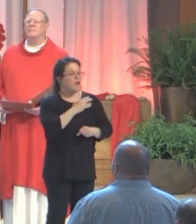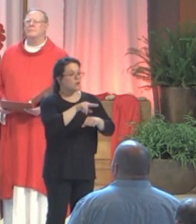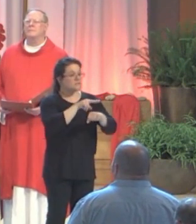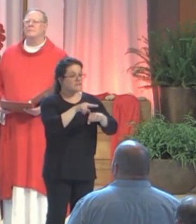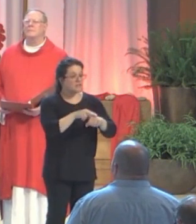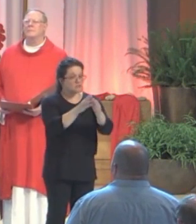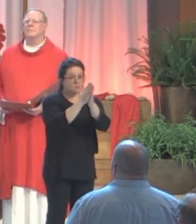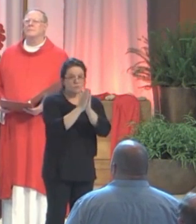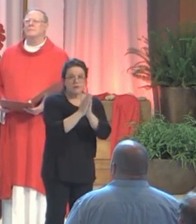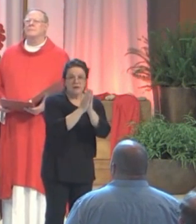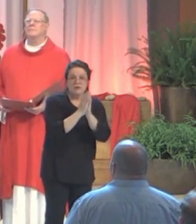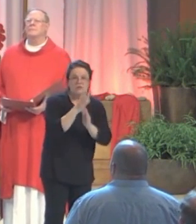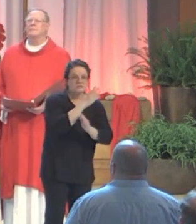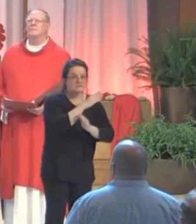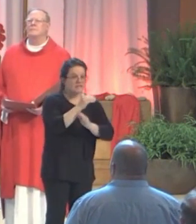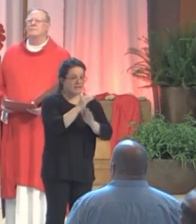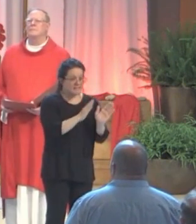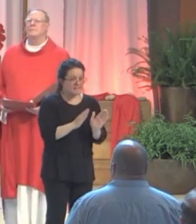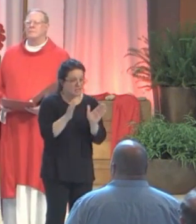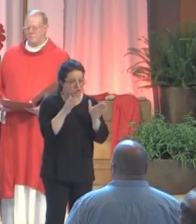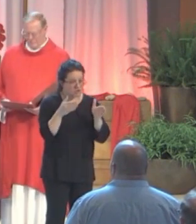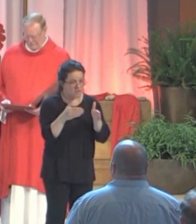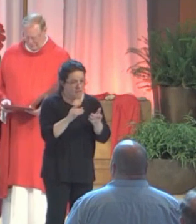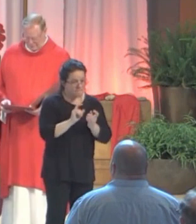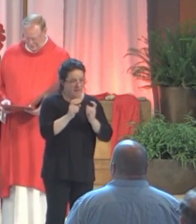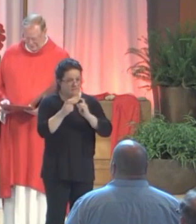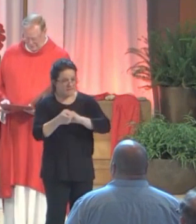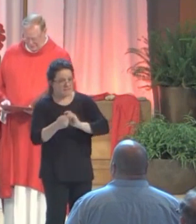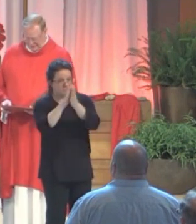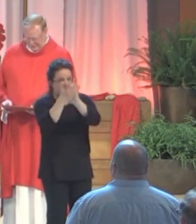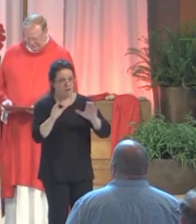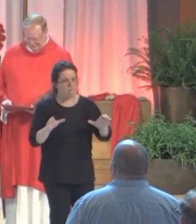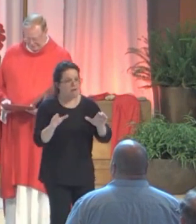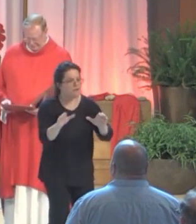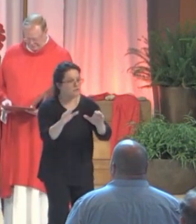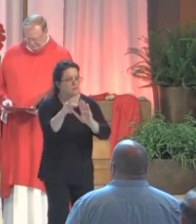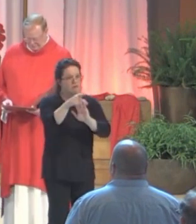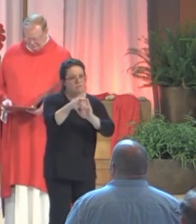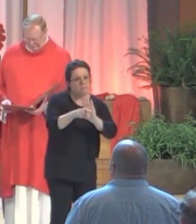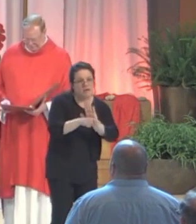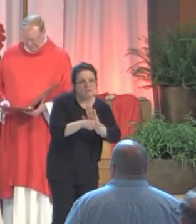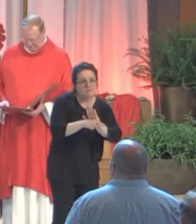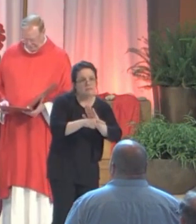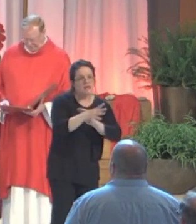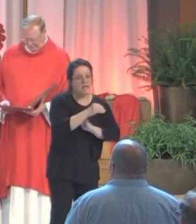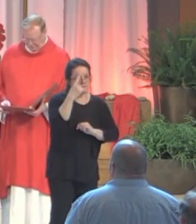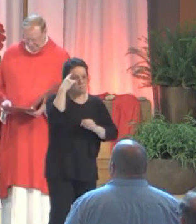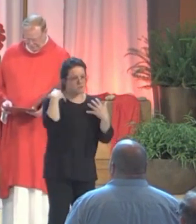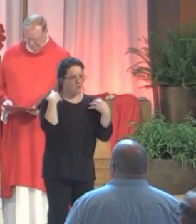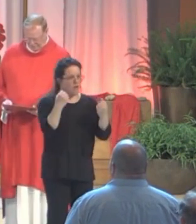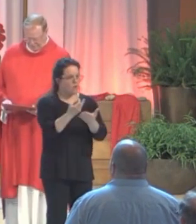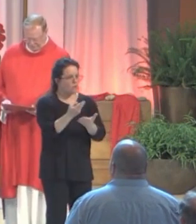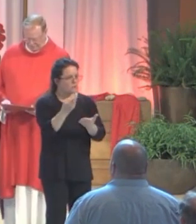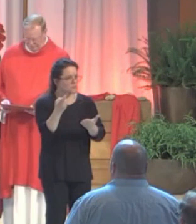non-denominational. May our prayers and intentions manifest into action, policy, action, and mental health